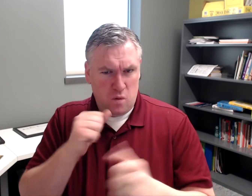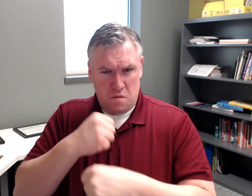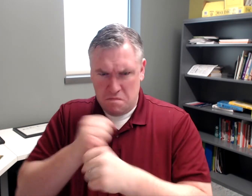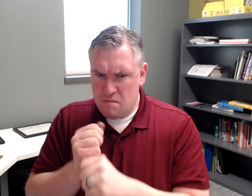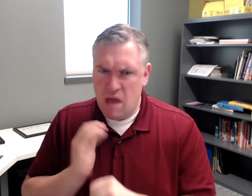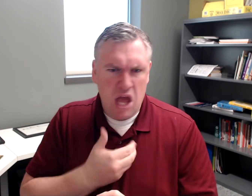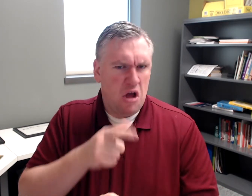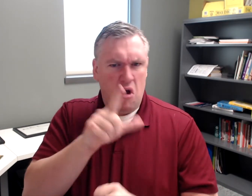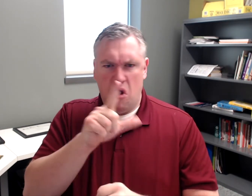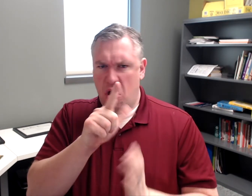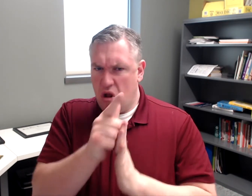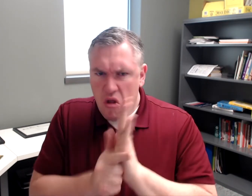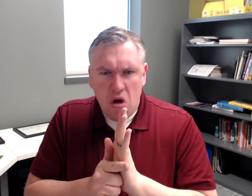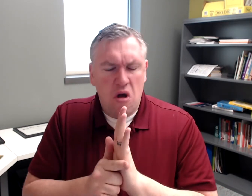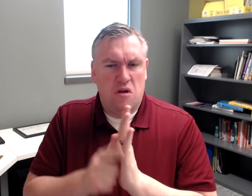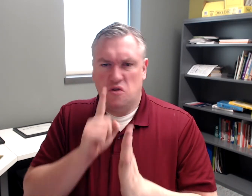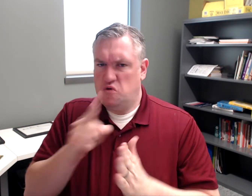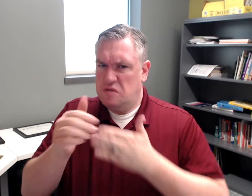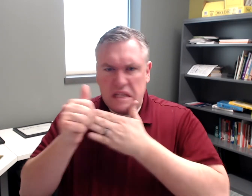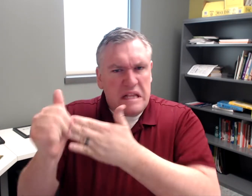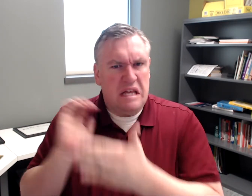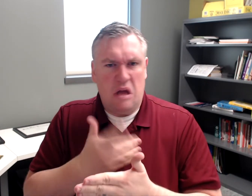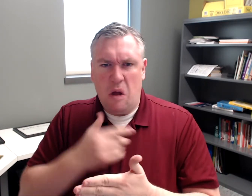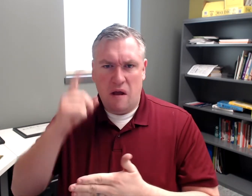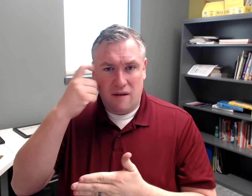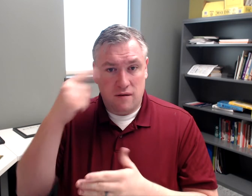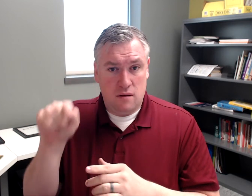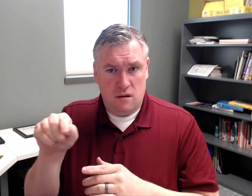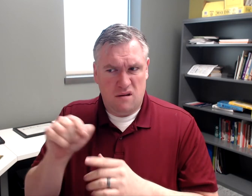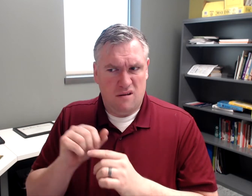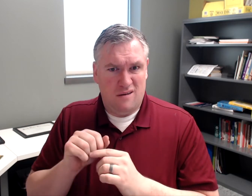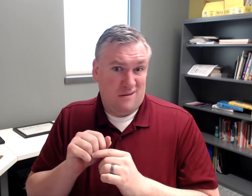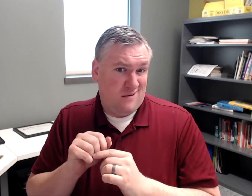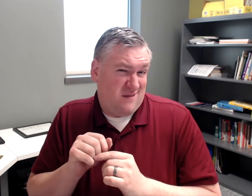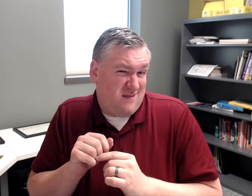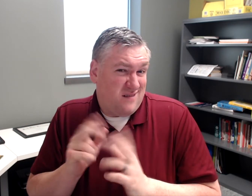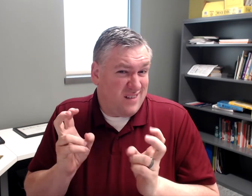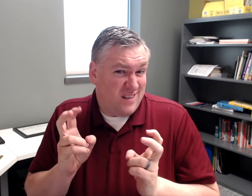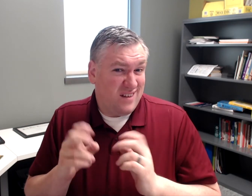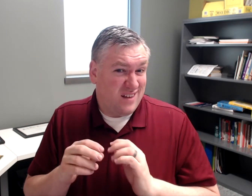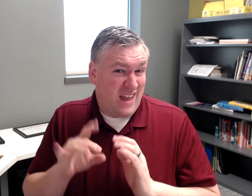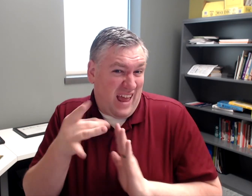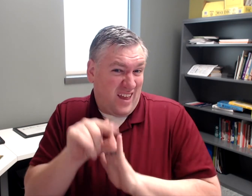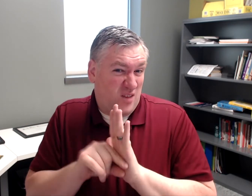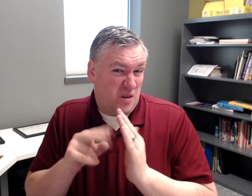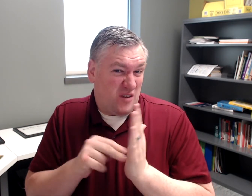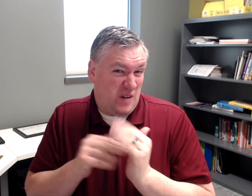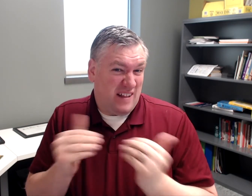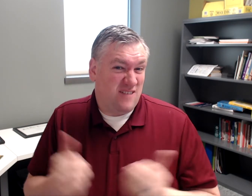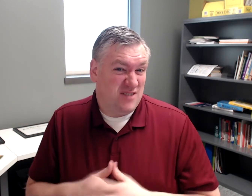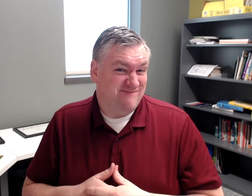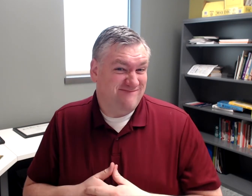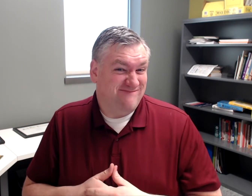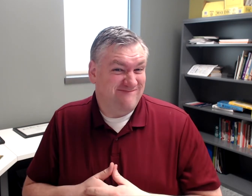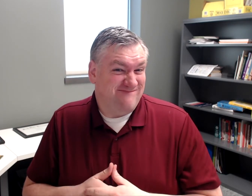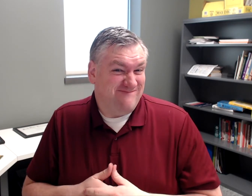level. So people who make our laws, who lead our government, we're talking about an eighth grade reading